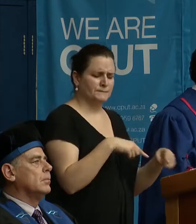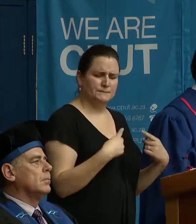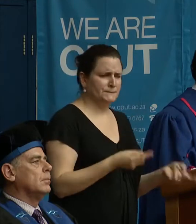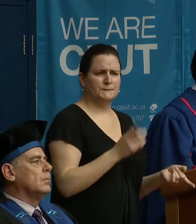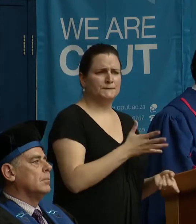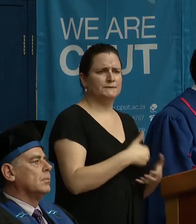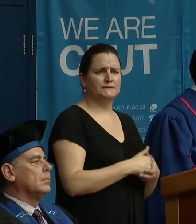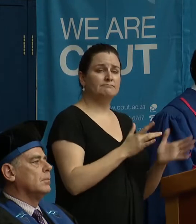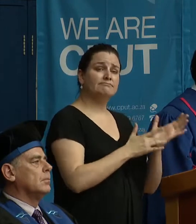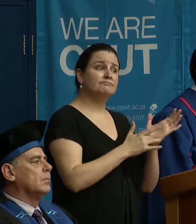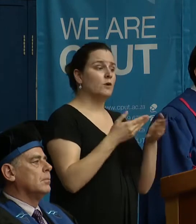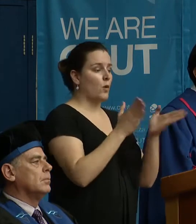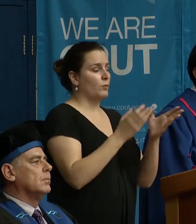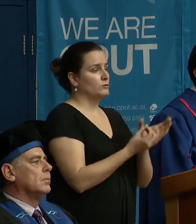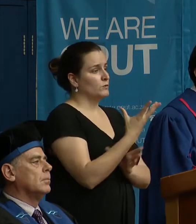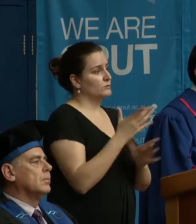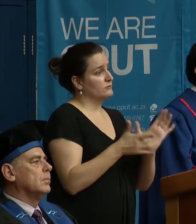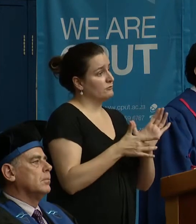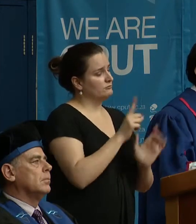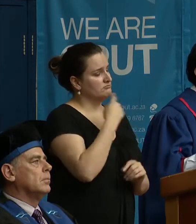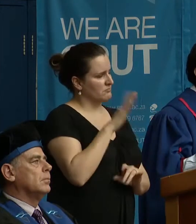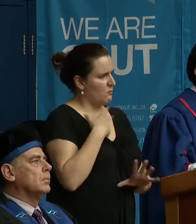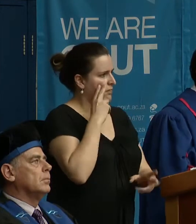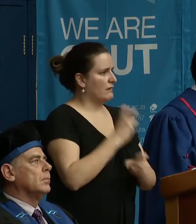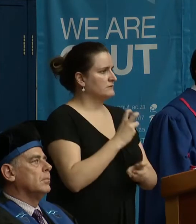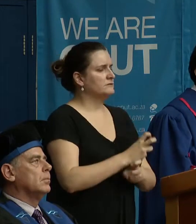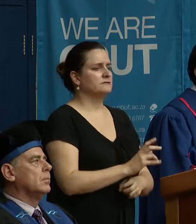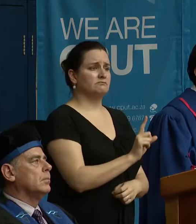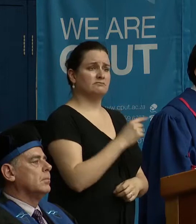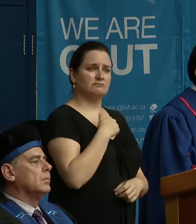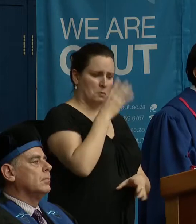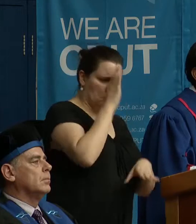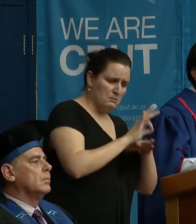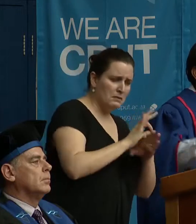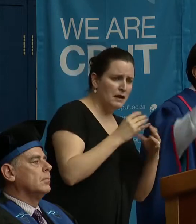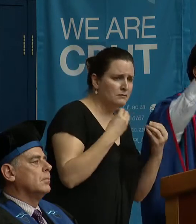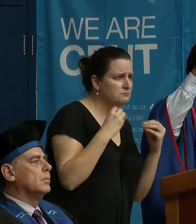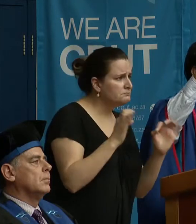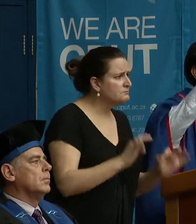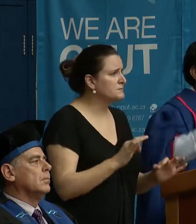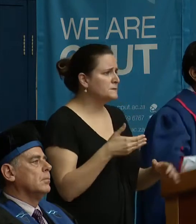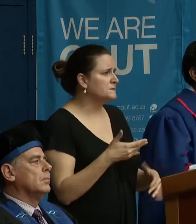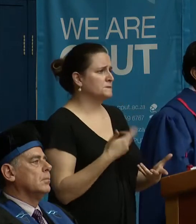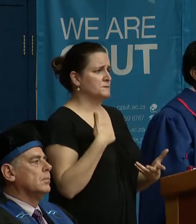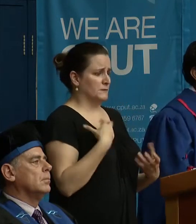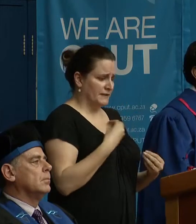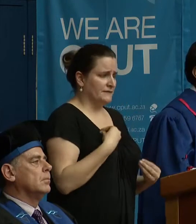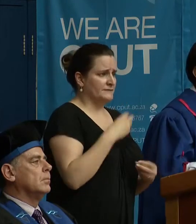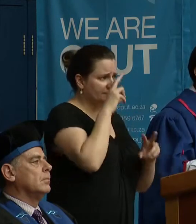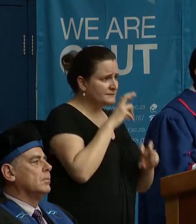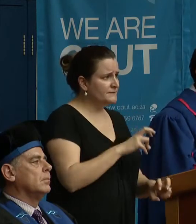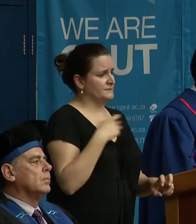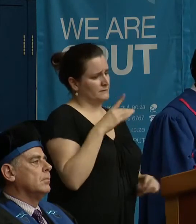were using, which was open source technology, would be too hard, that we hadn't planned properly, that we didn't have the stack of data and research that